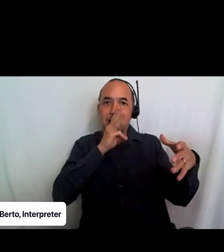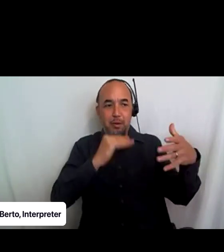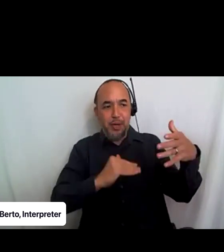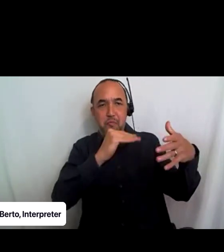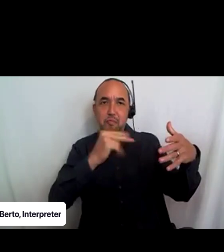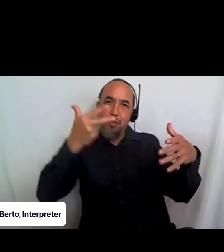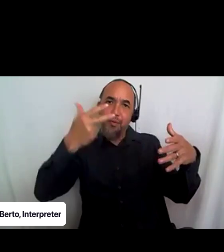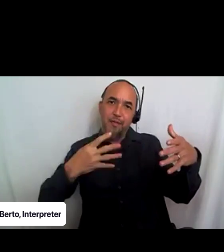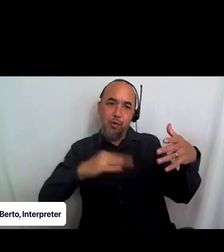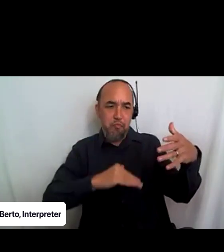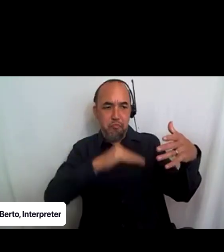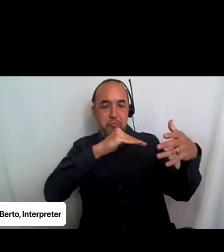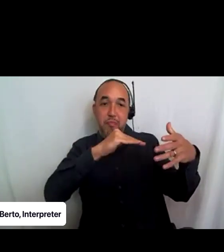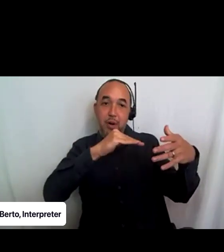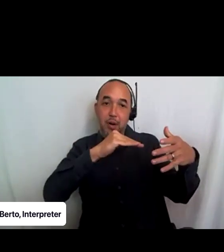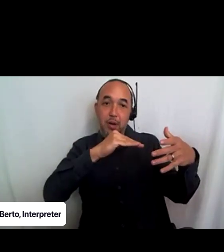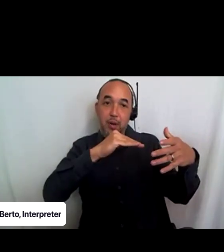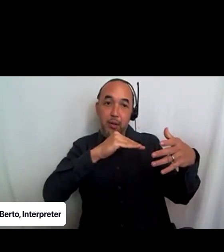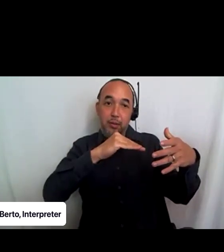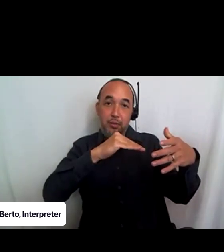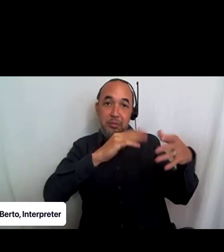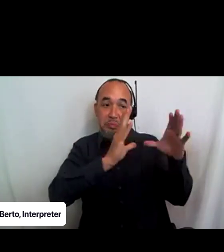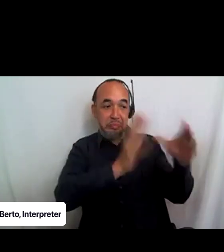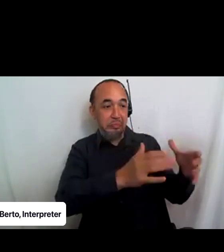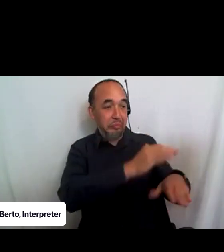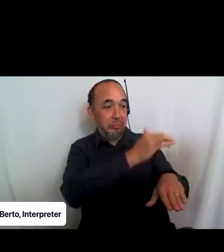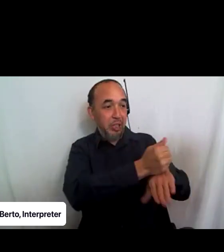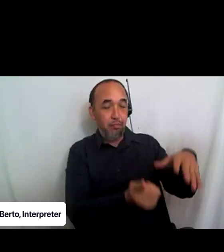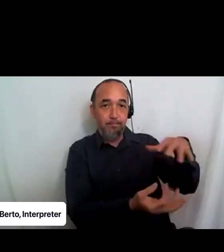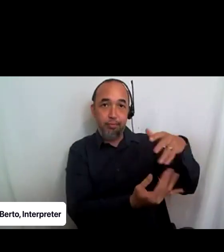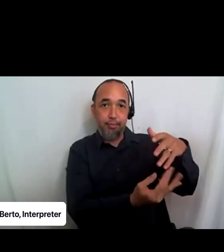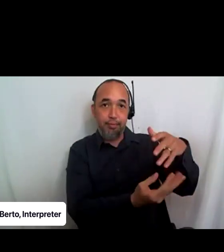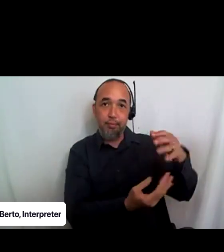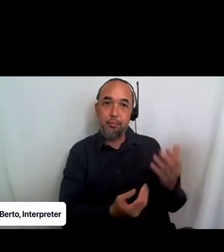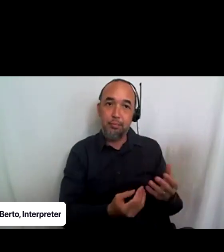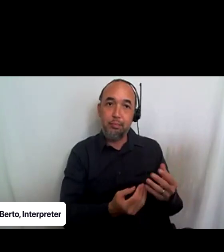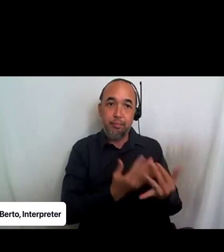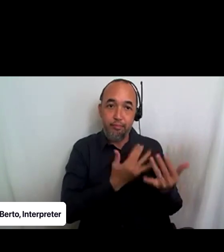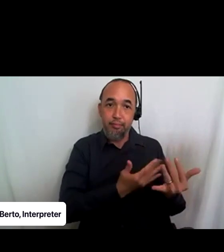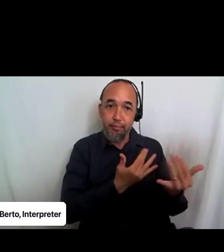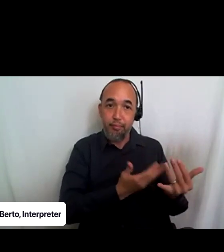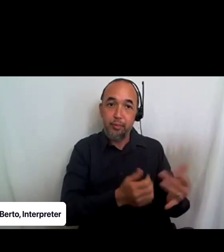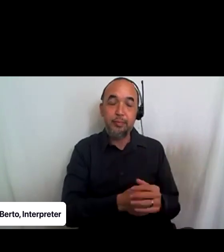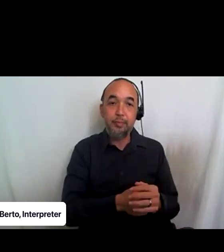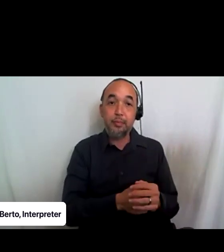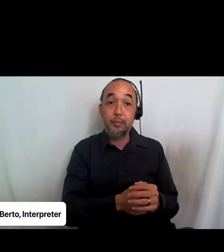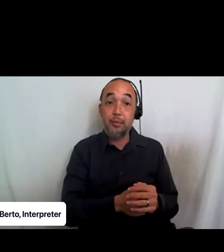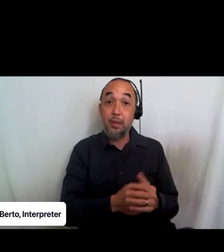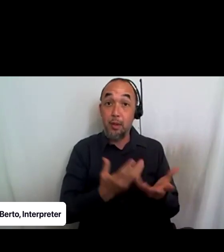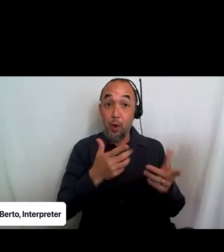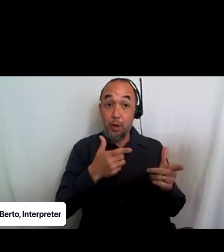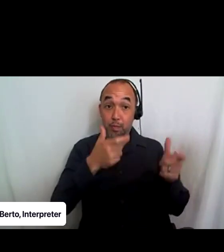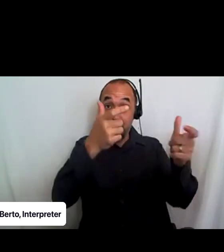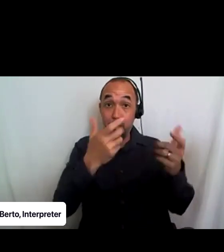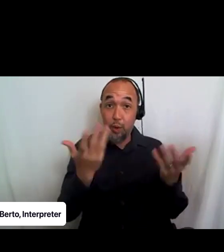up of the way, and get that boiling. And the way to get that boiling faster is to add some